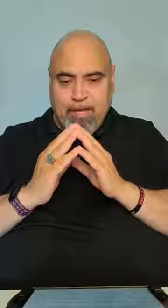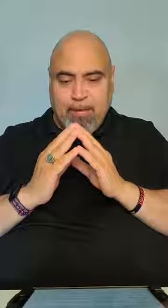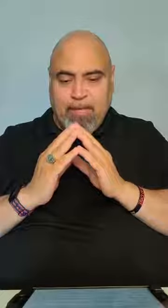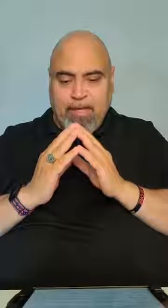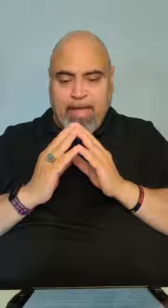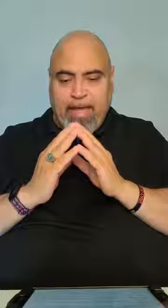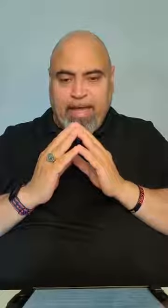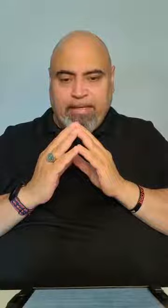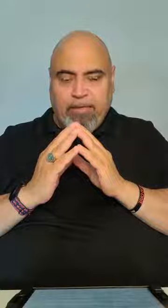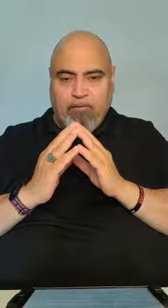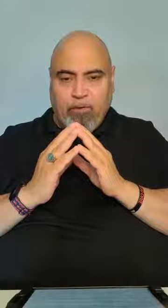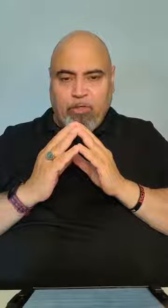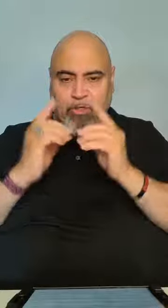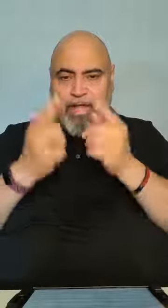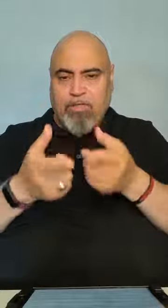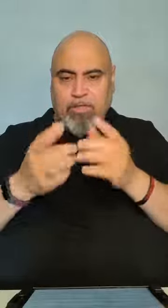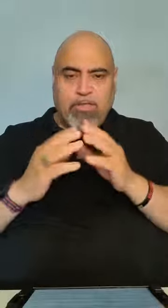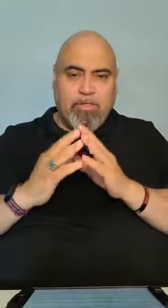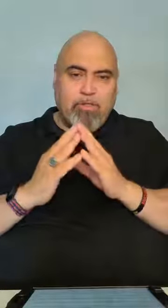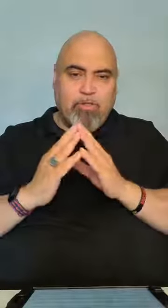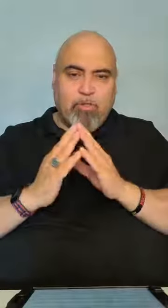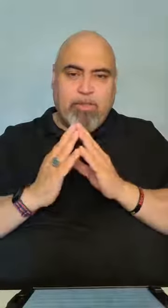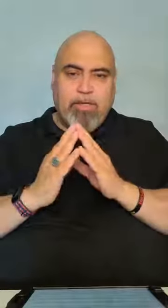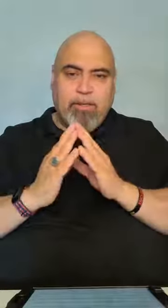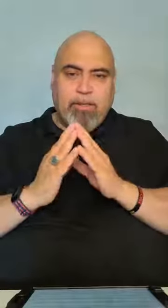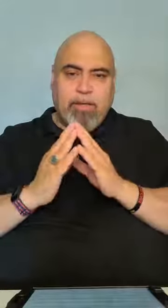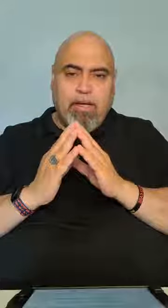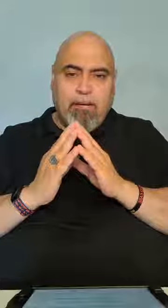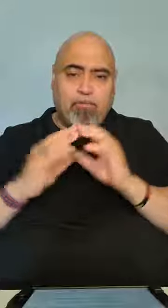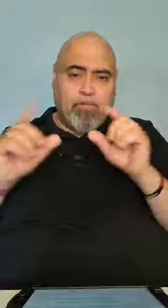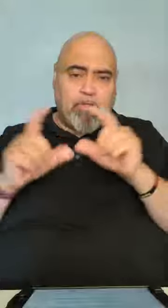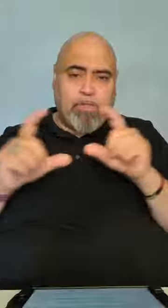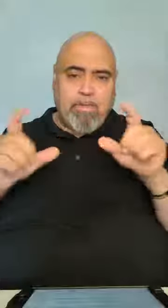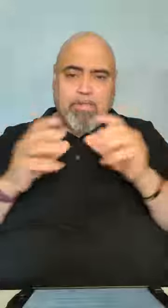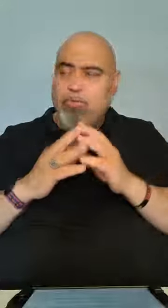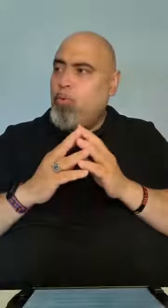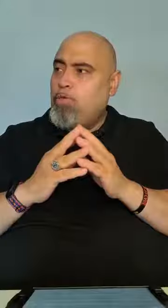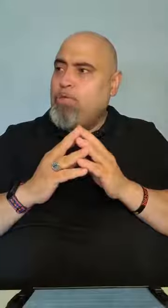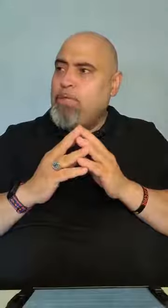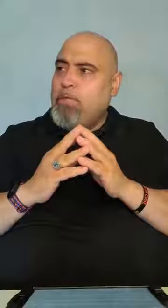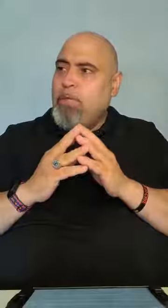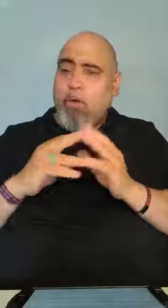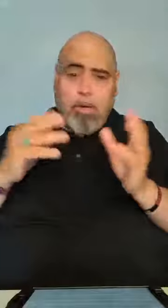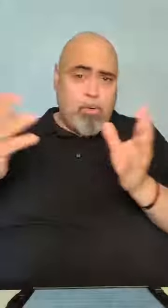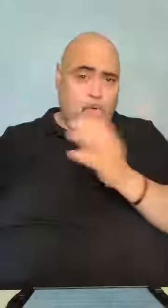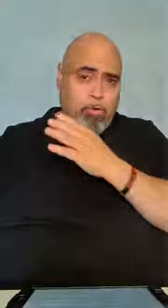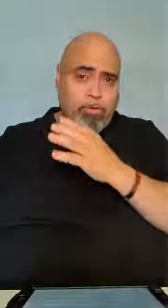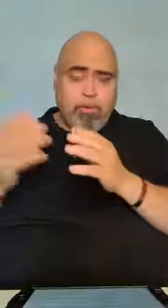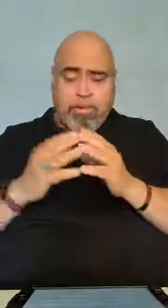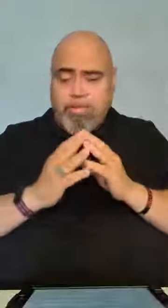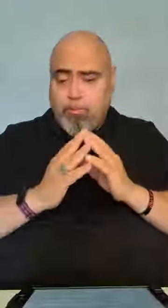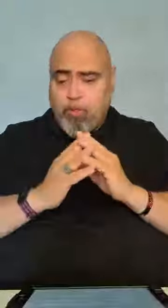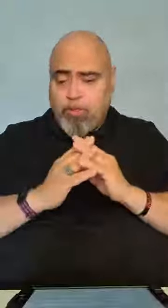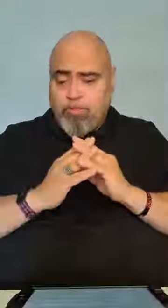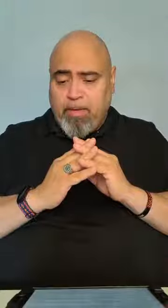actioninchrist@gmail.com. And if you wish to catch this sermon, just the message portion, or the message portion of many